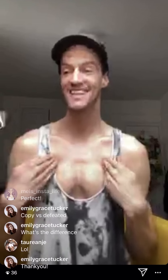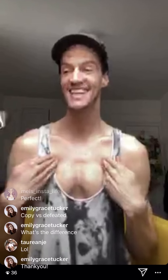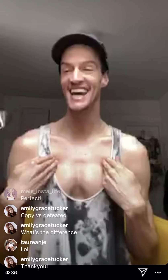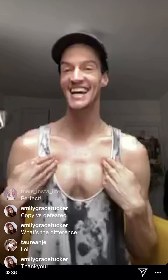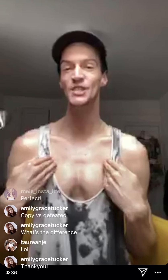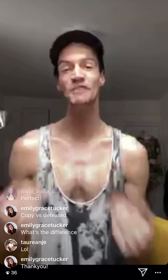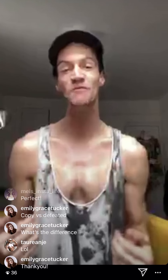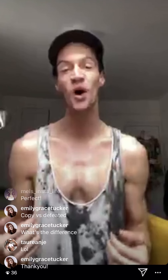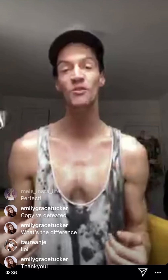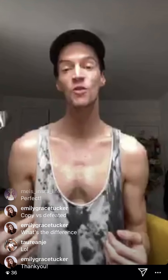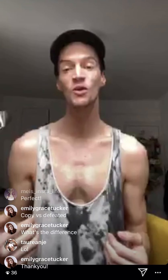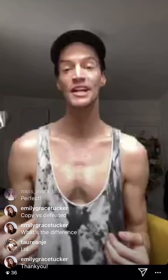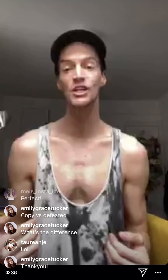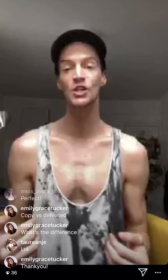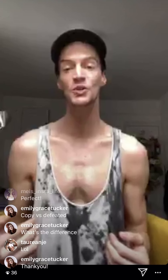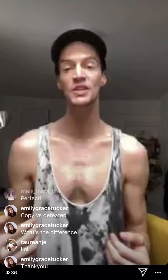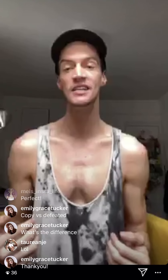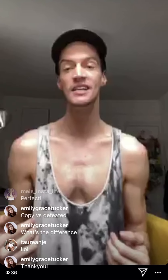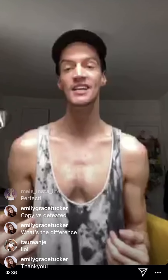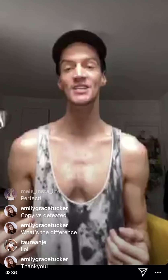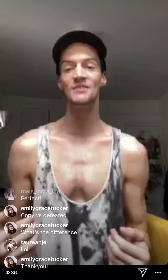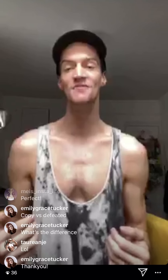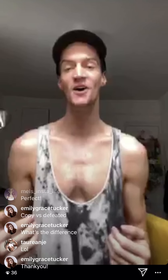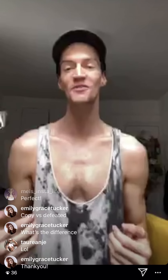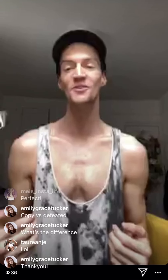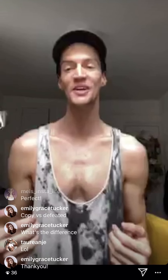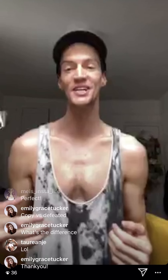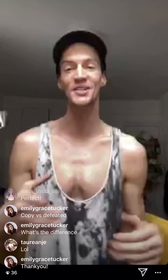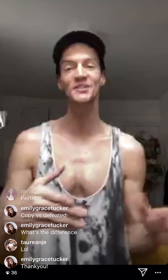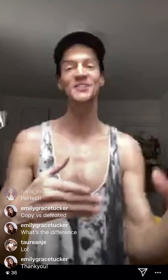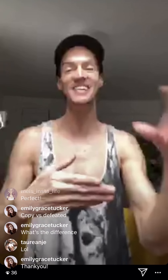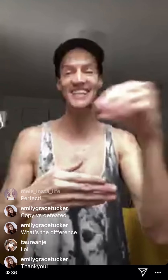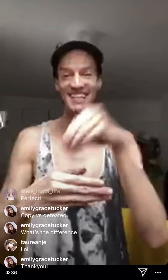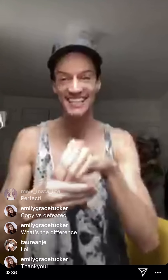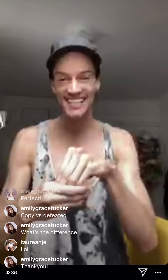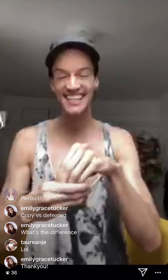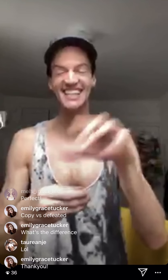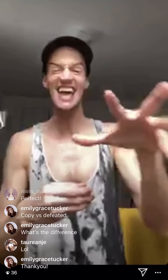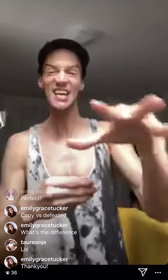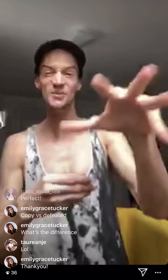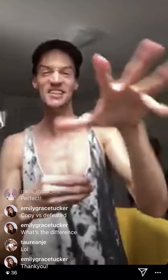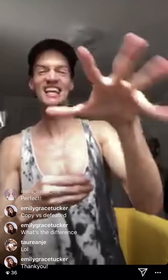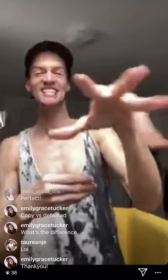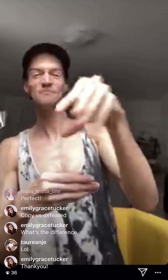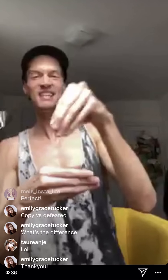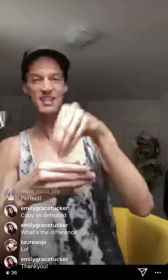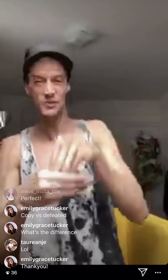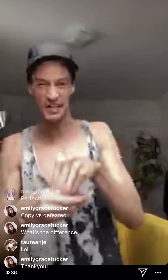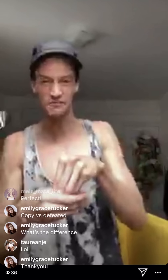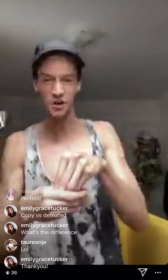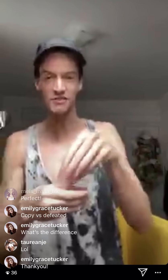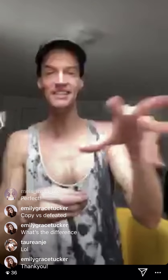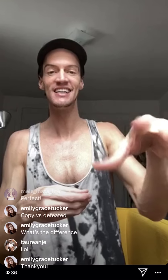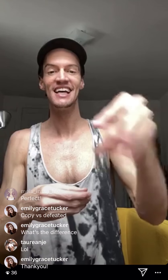Yeah, to involve or include. To involve or include. Yeah, you want to take something and you want to involve it. And